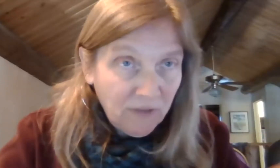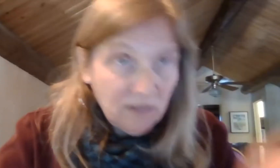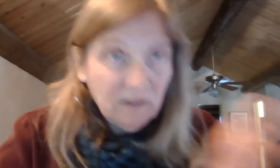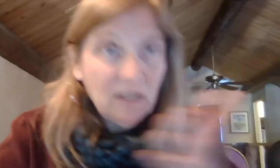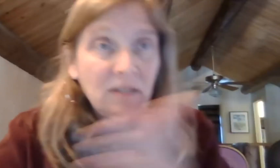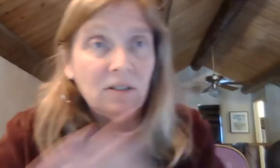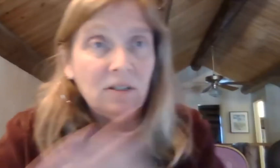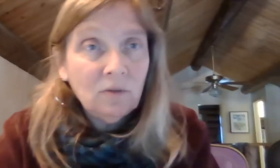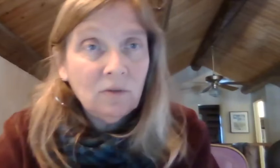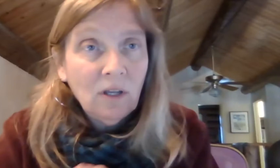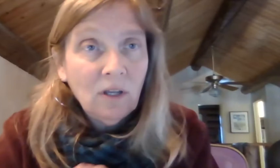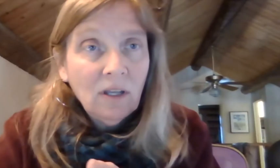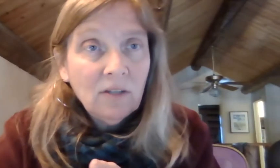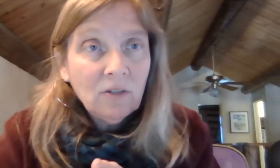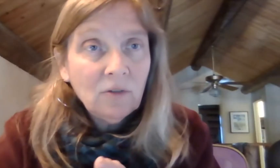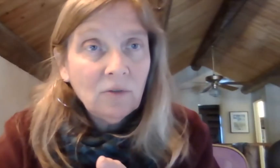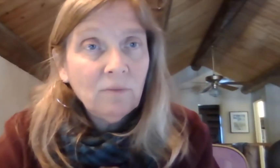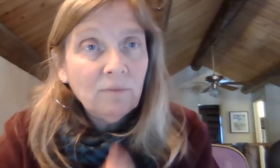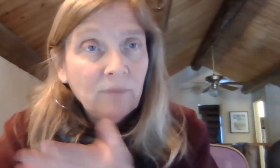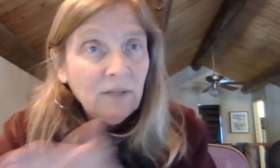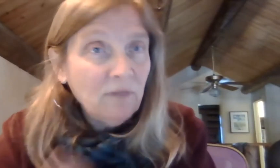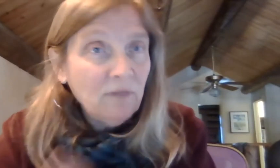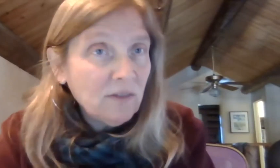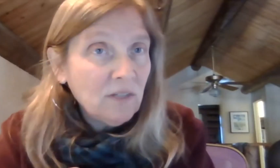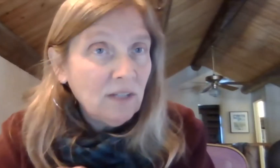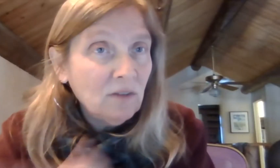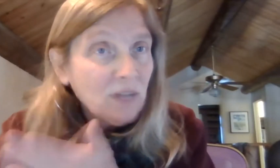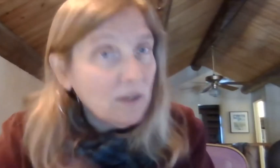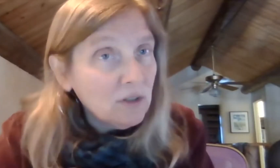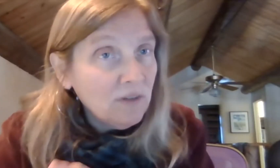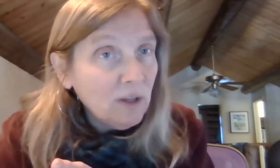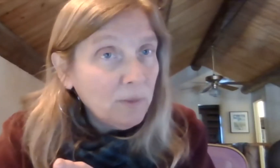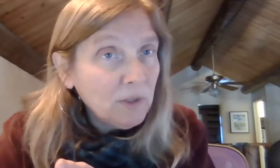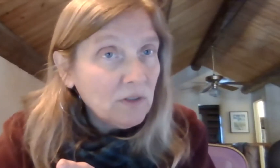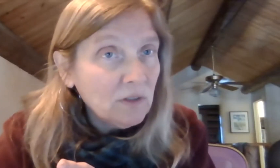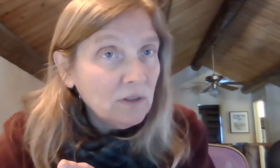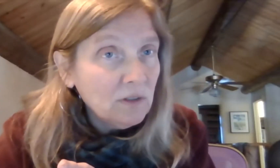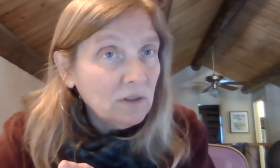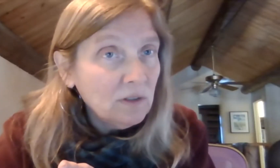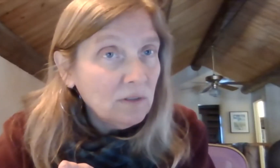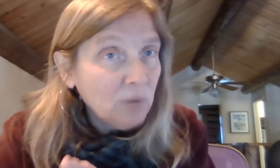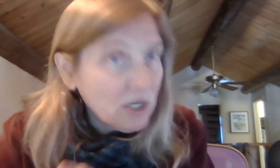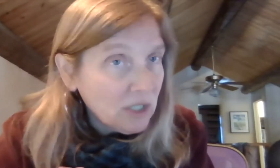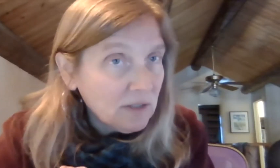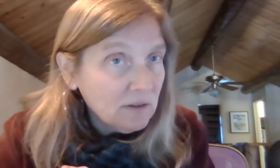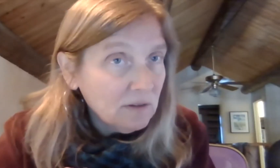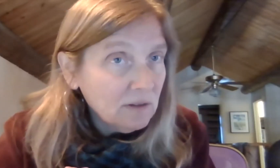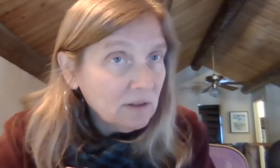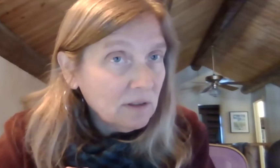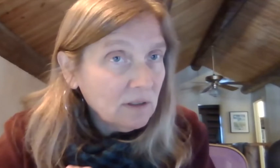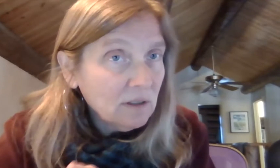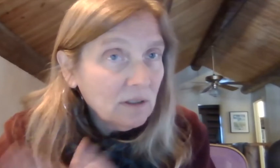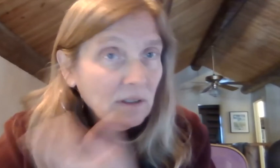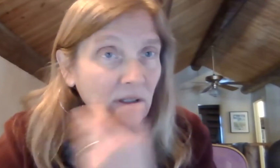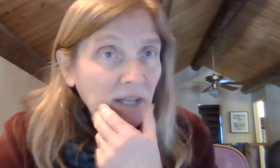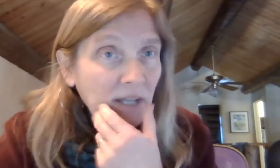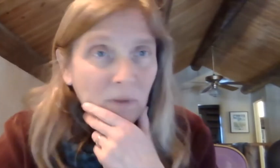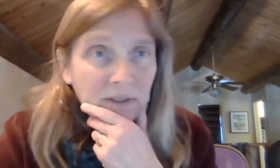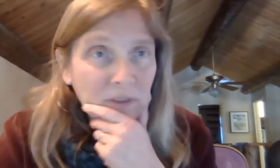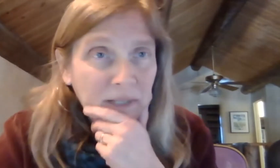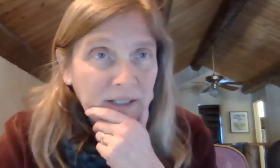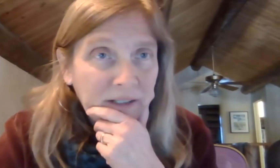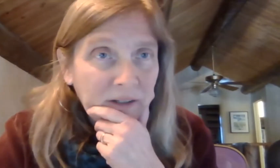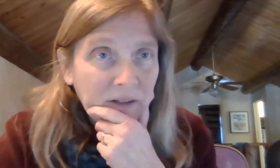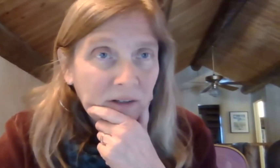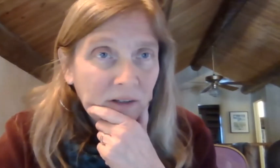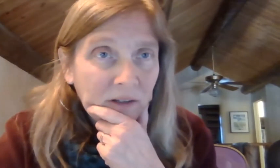ARPA funds then to invest in those other developers' projects? I just wanted